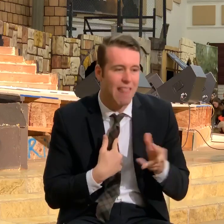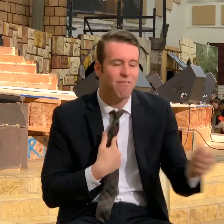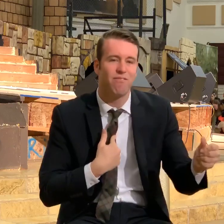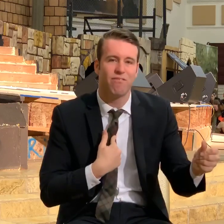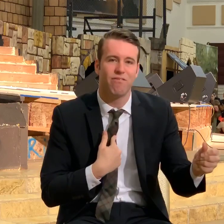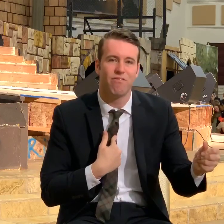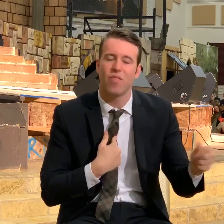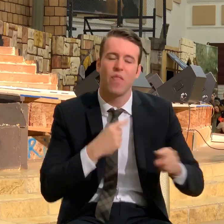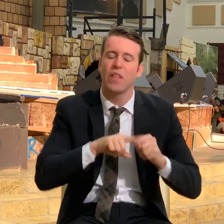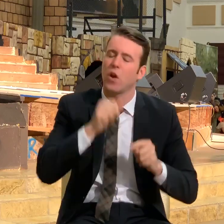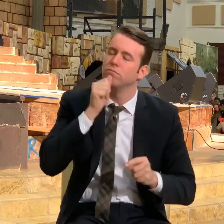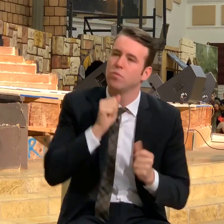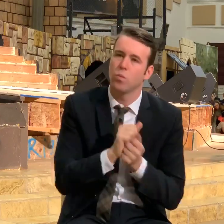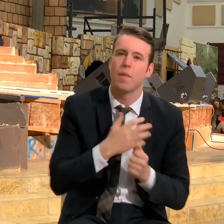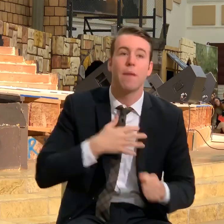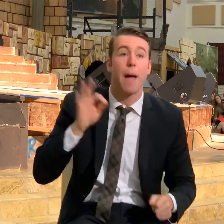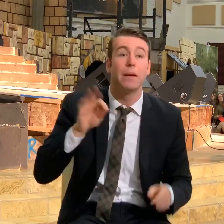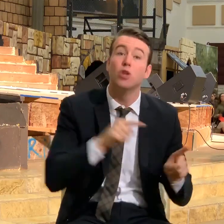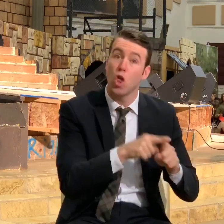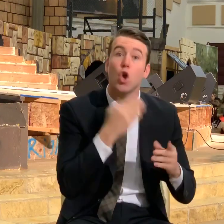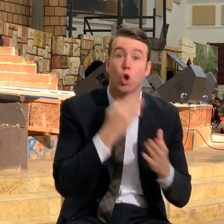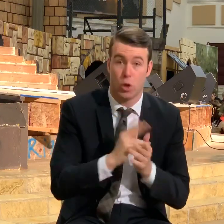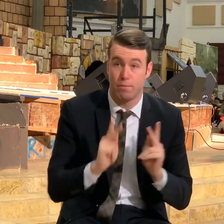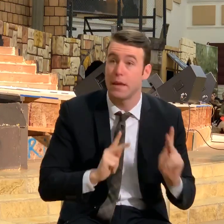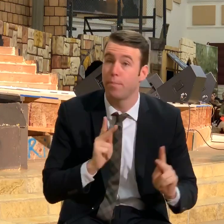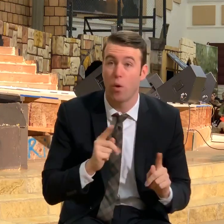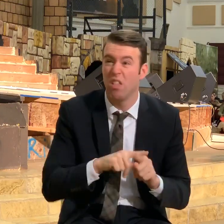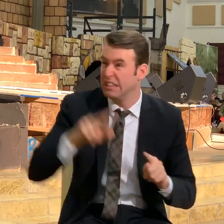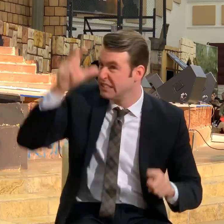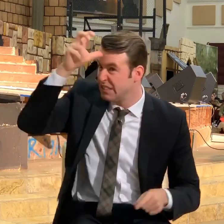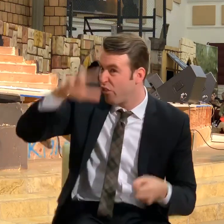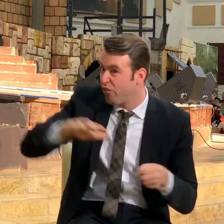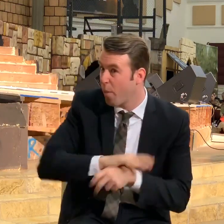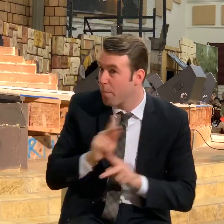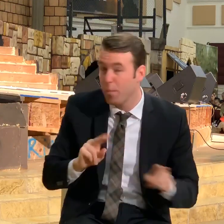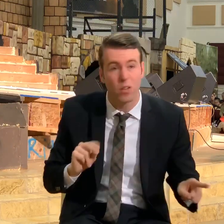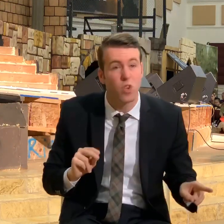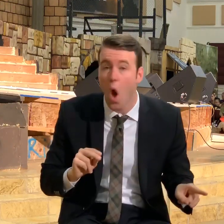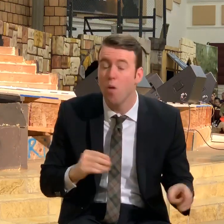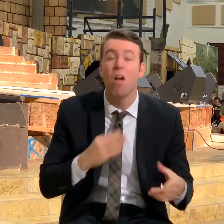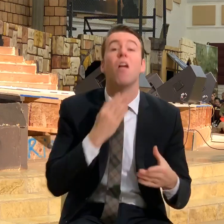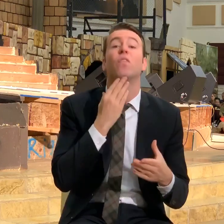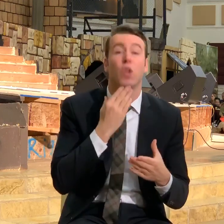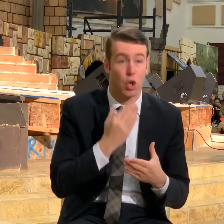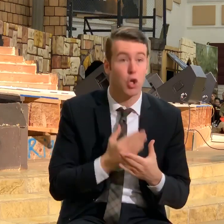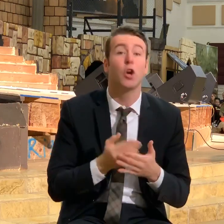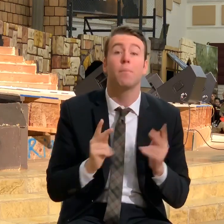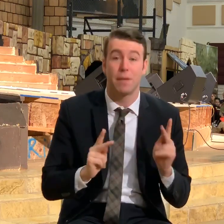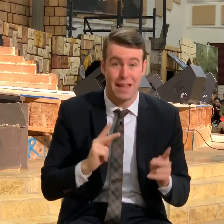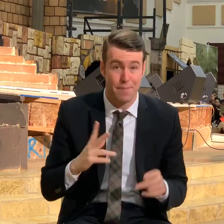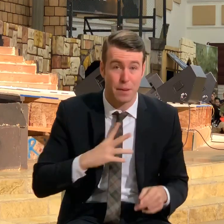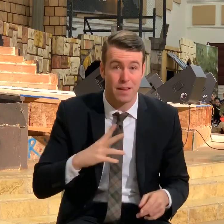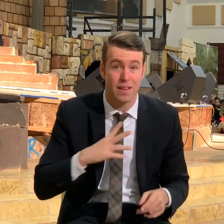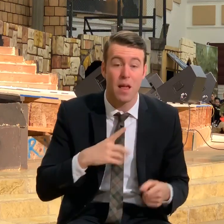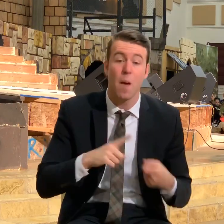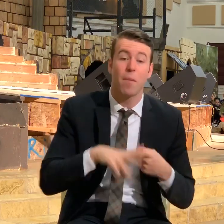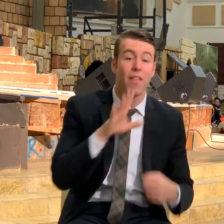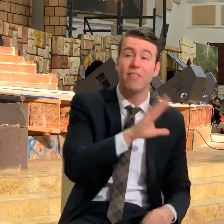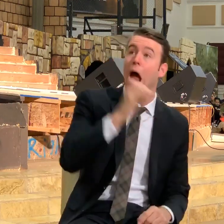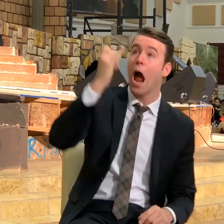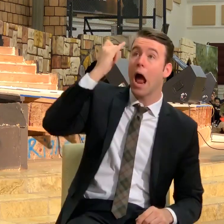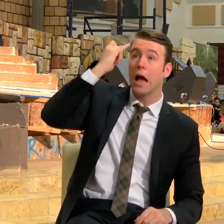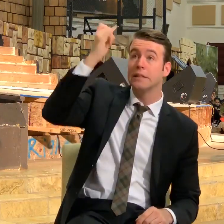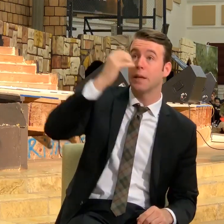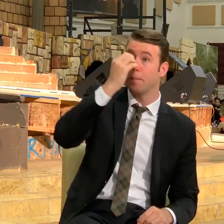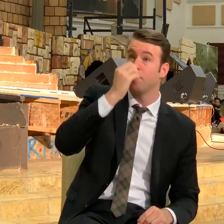just couldn't do it. They were good people. They weren't a bunch of devils. They were just good people, and their idea of a pastor